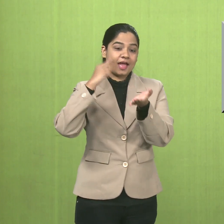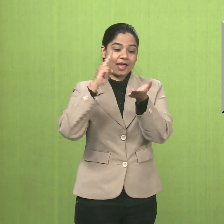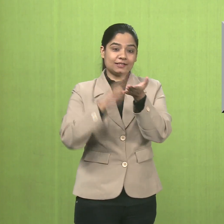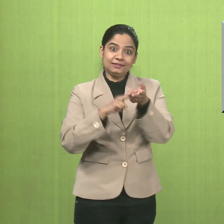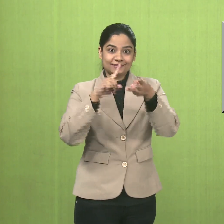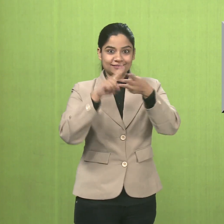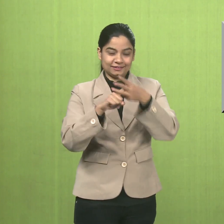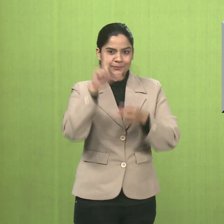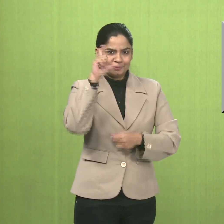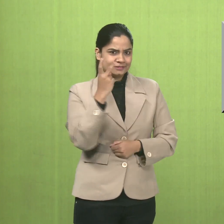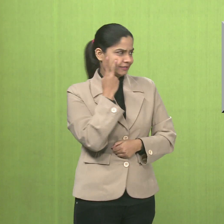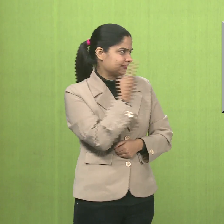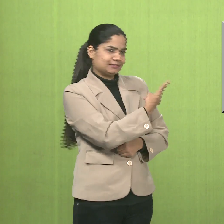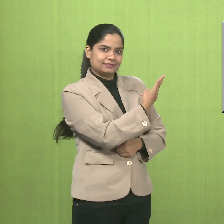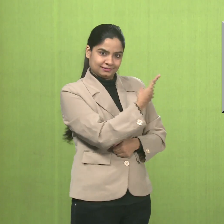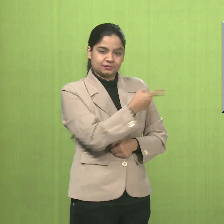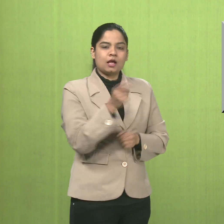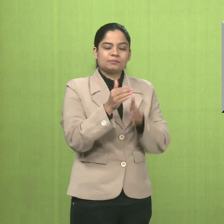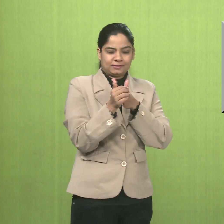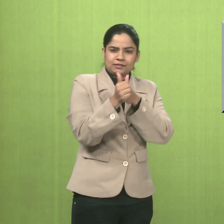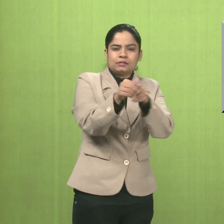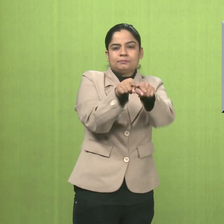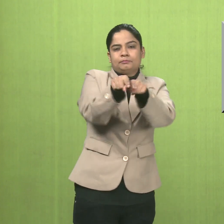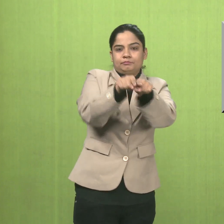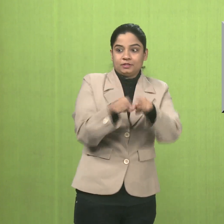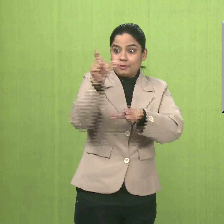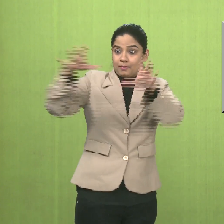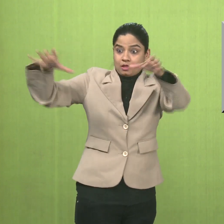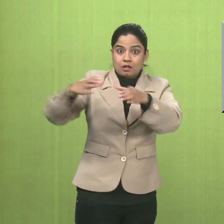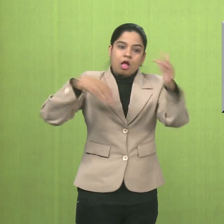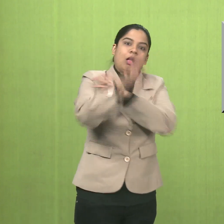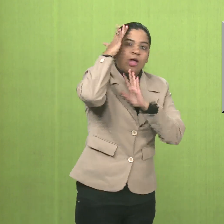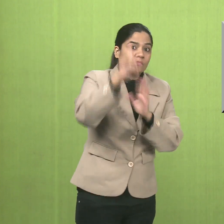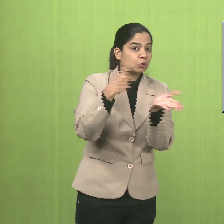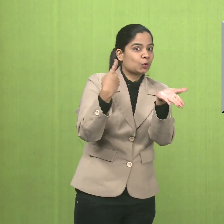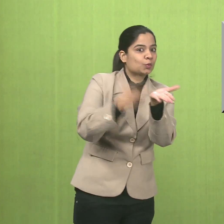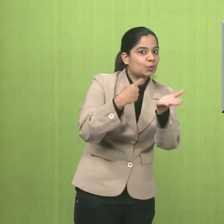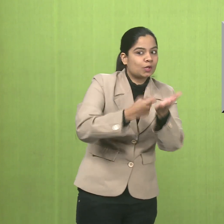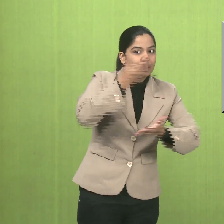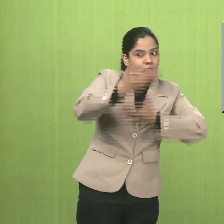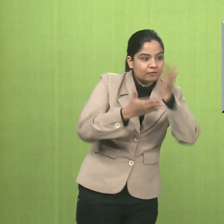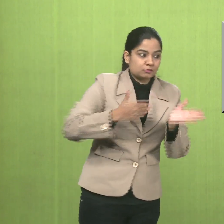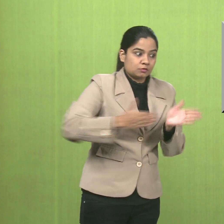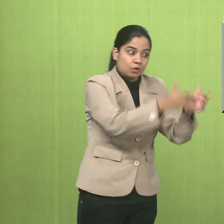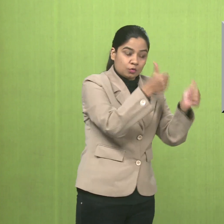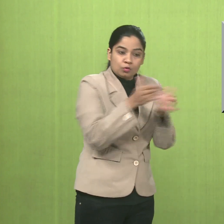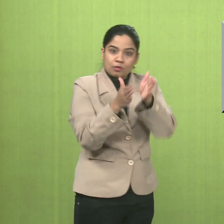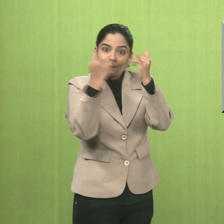Guidelines. As you can see from the picture, the rules, etc. Rules, principles,